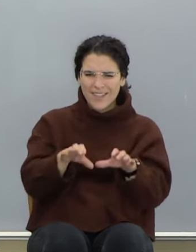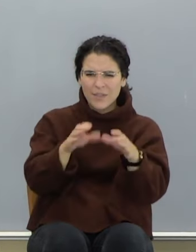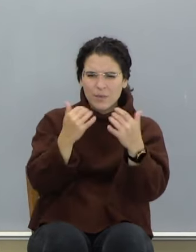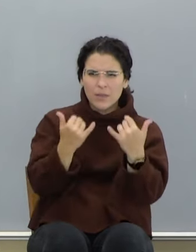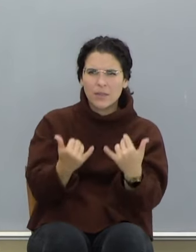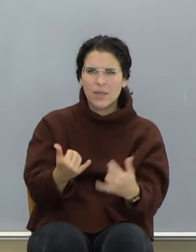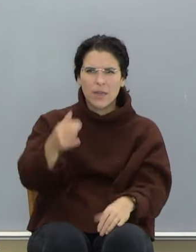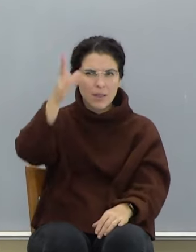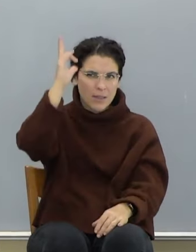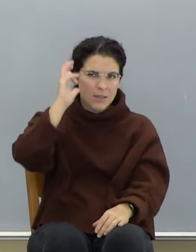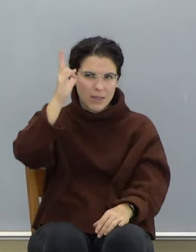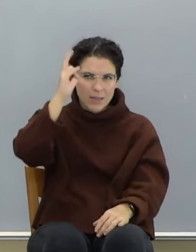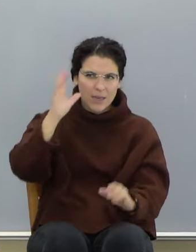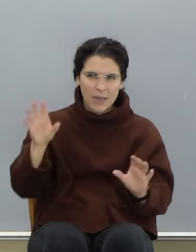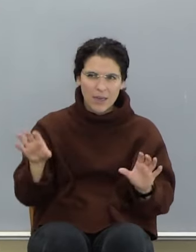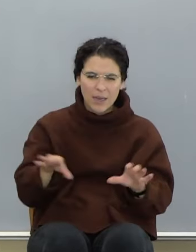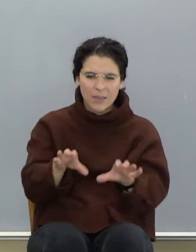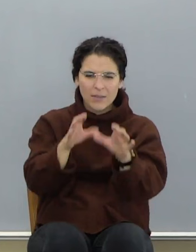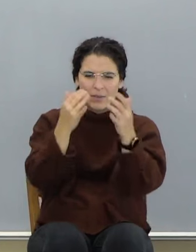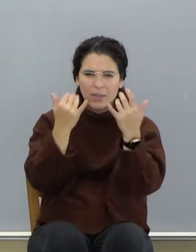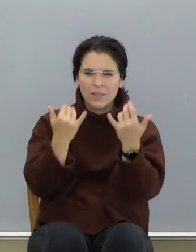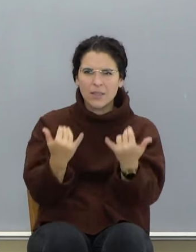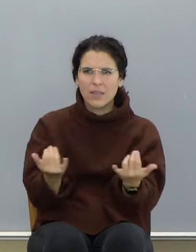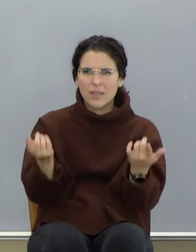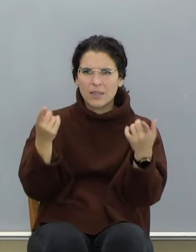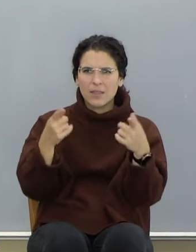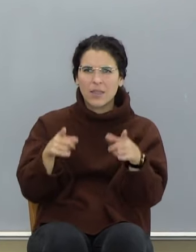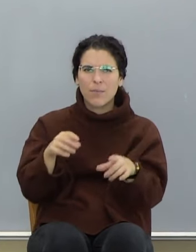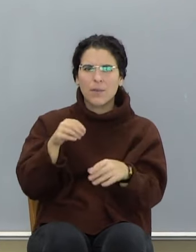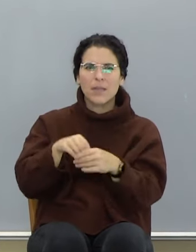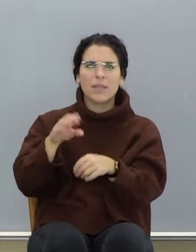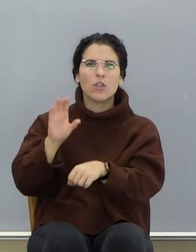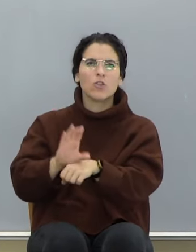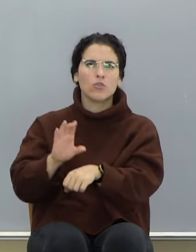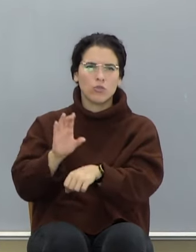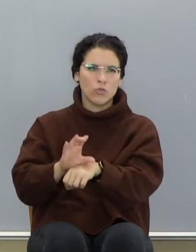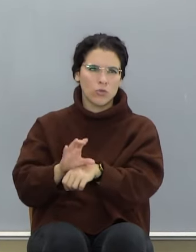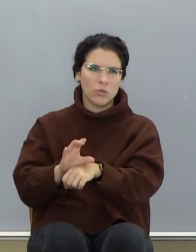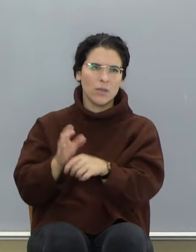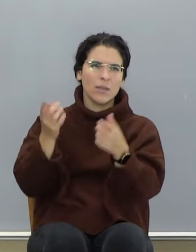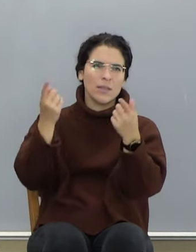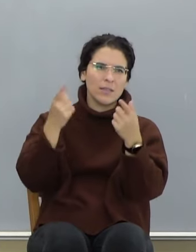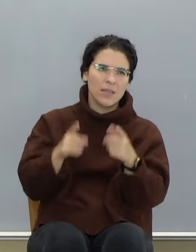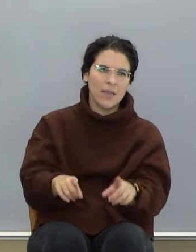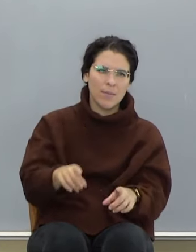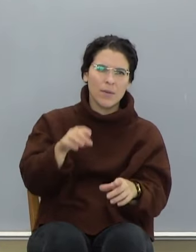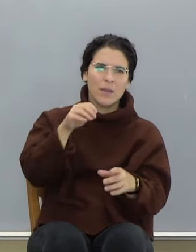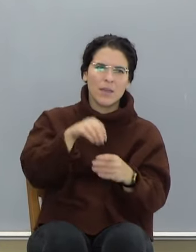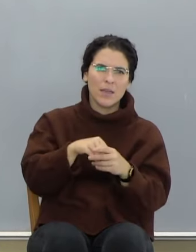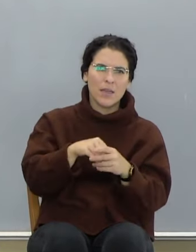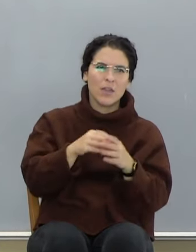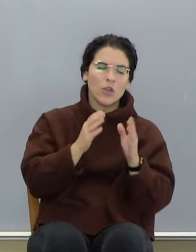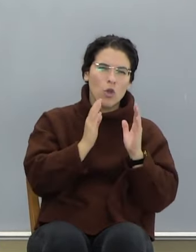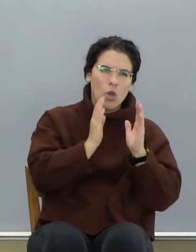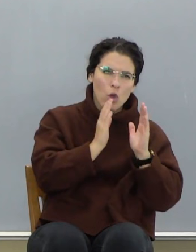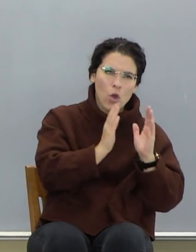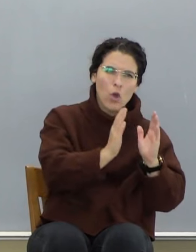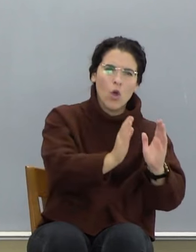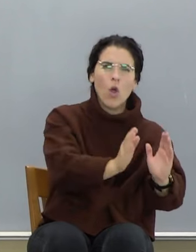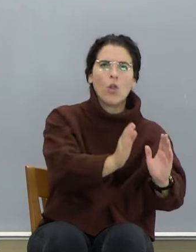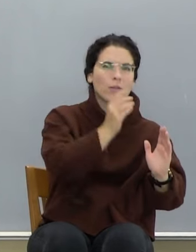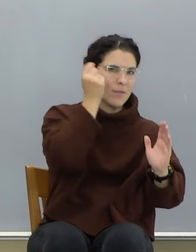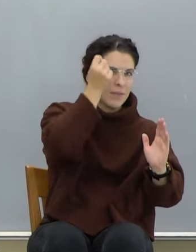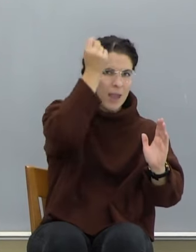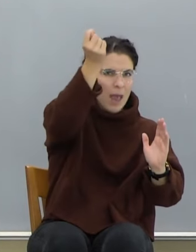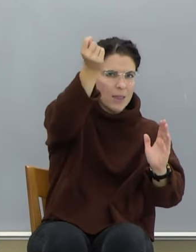satanic activity today is happening in the church. It's happening in the halls of